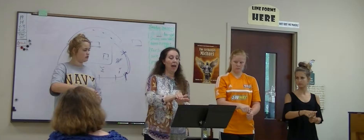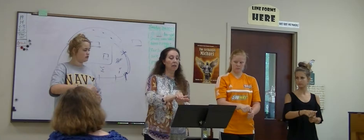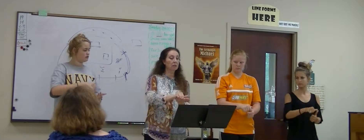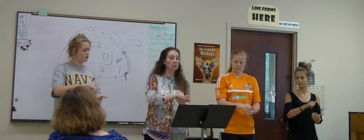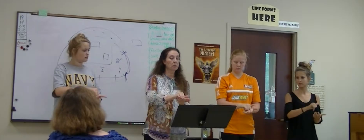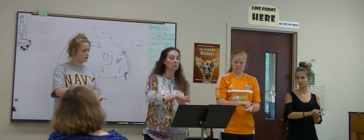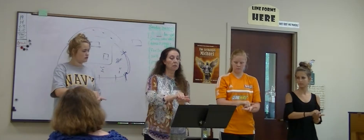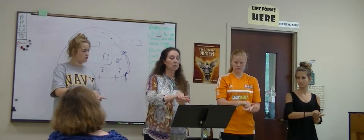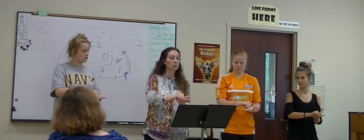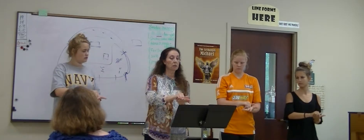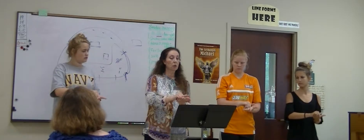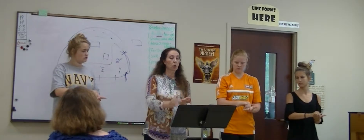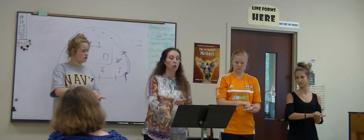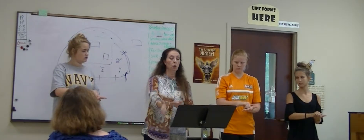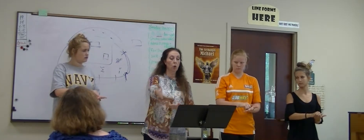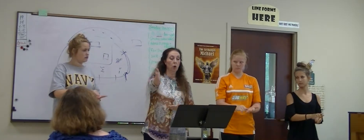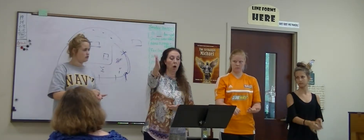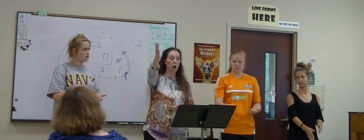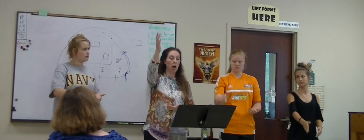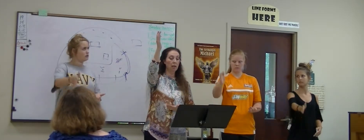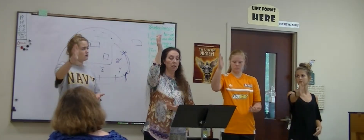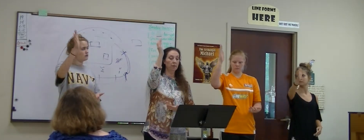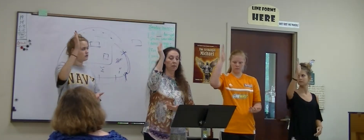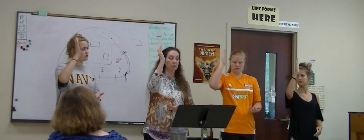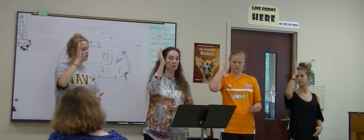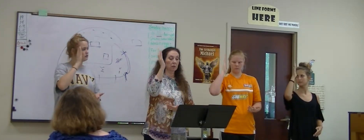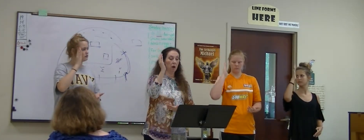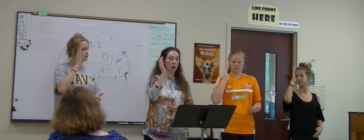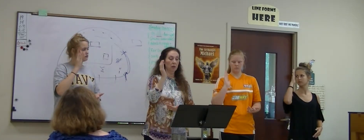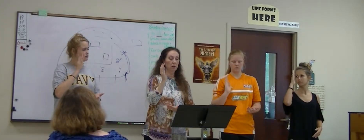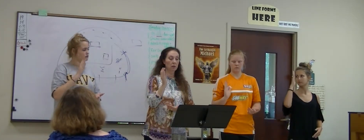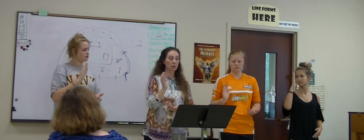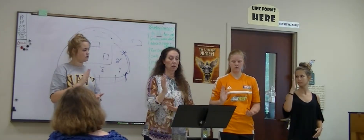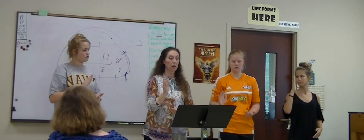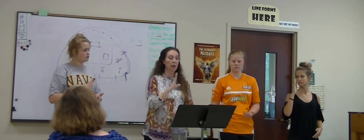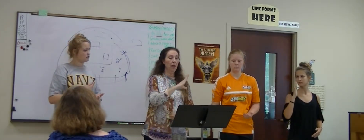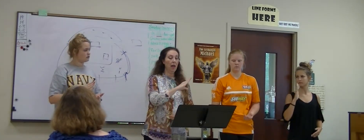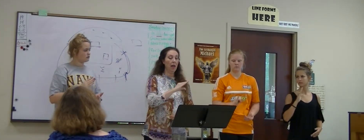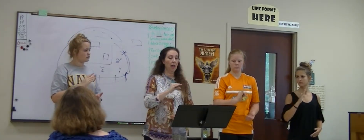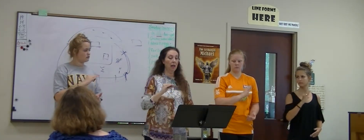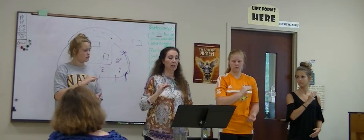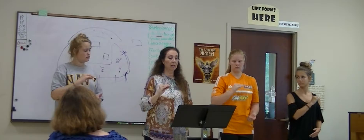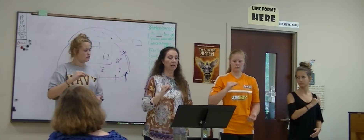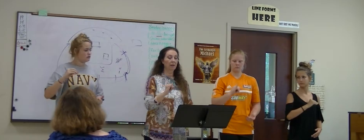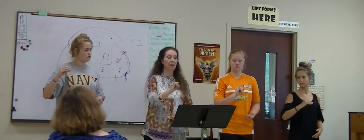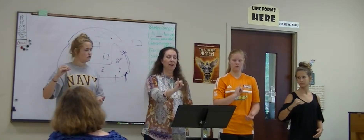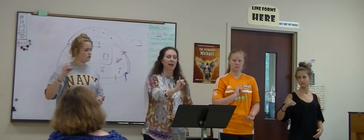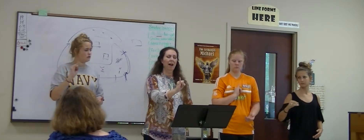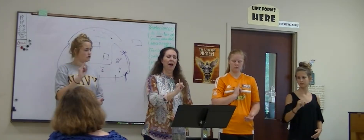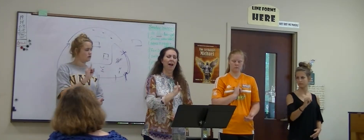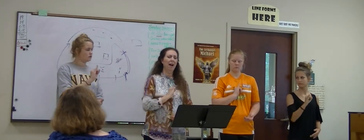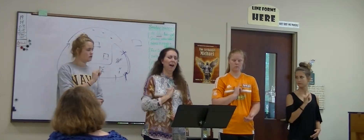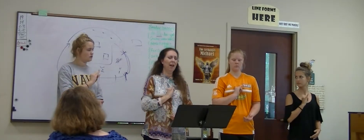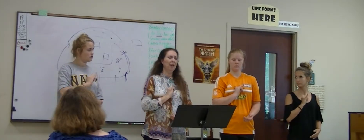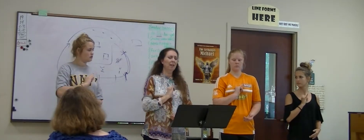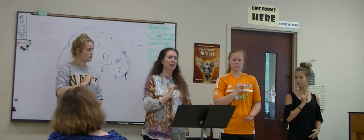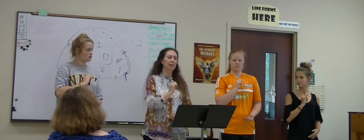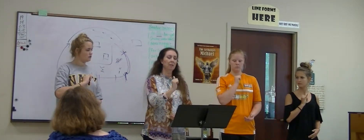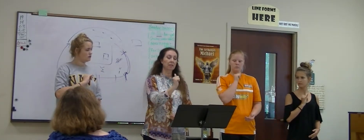that your God, this is God, and I, this is